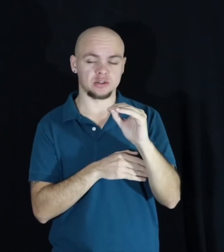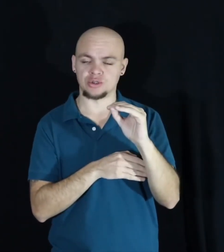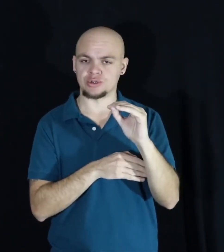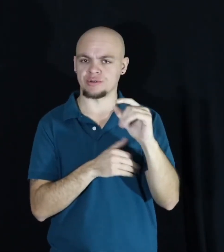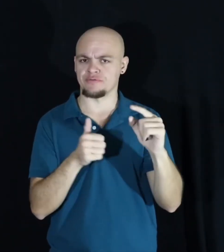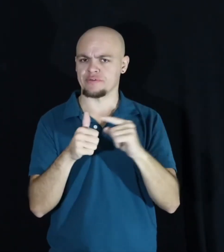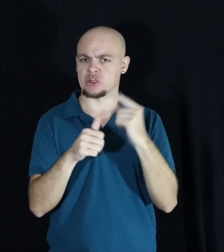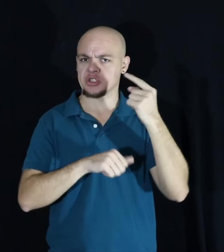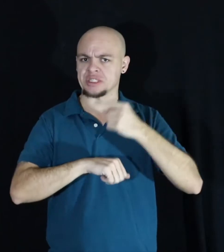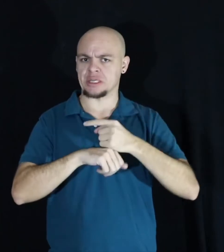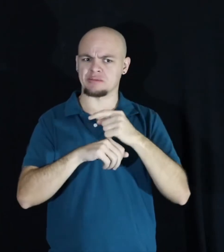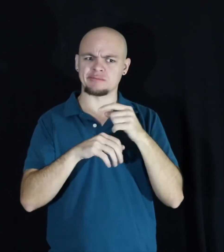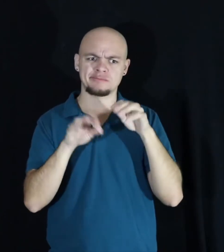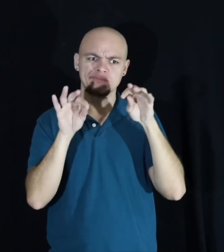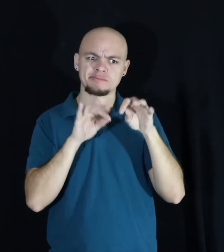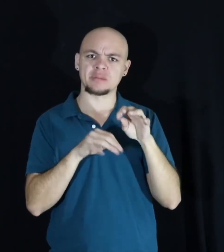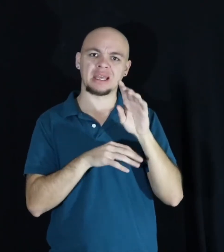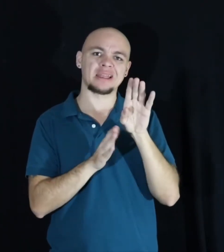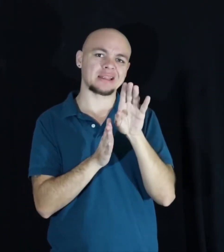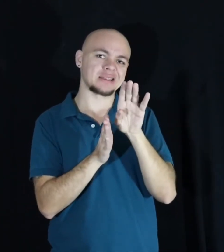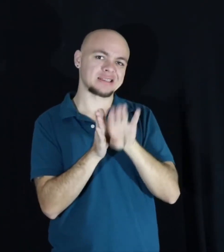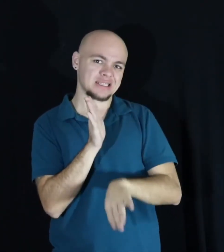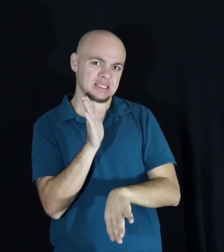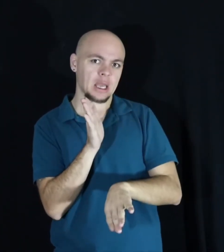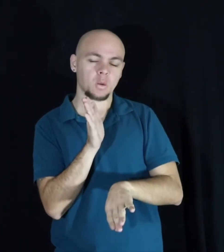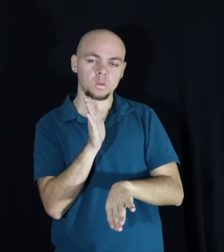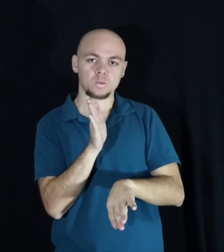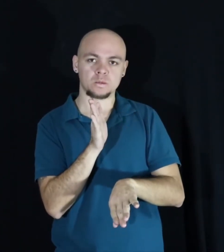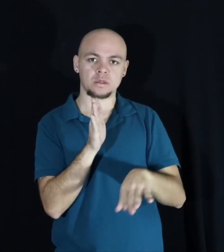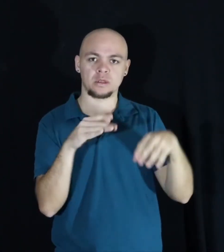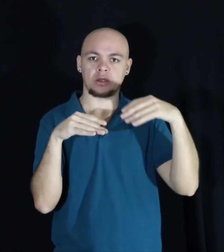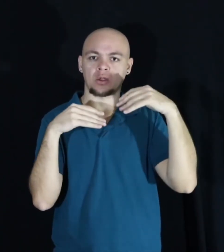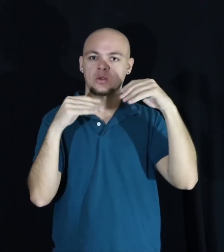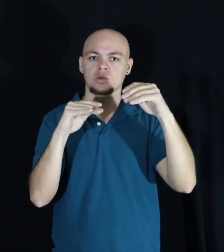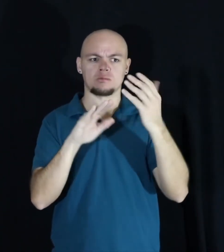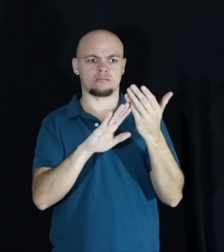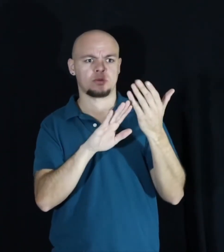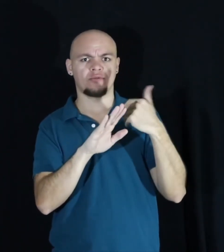the students were talking about the discounts they saw in the store earlier in the day.